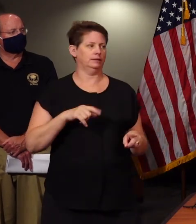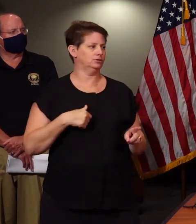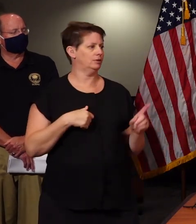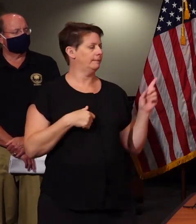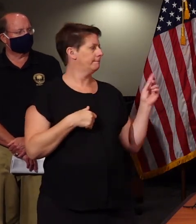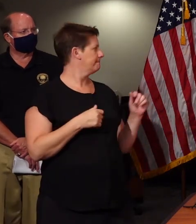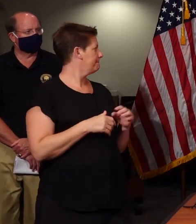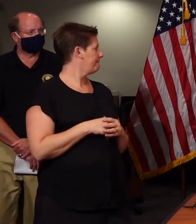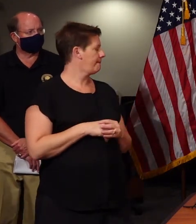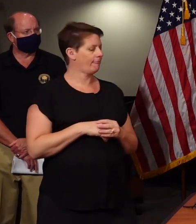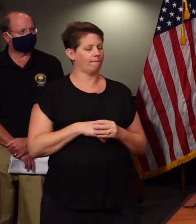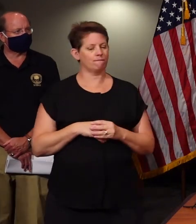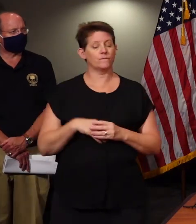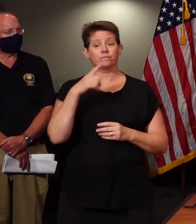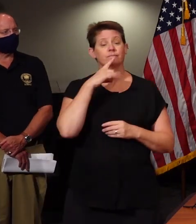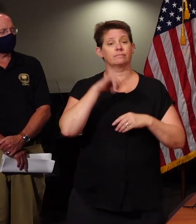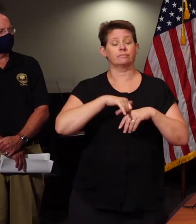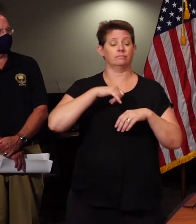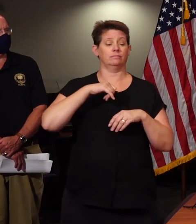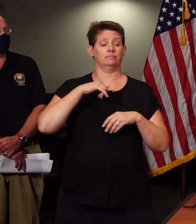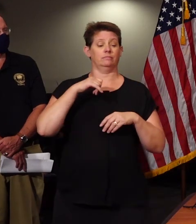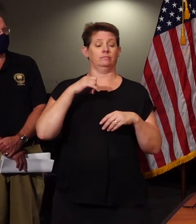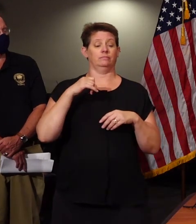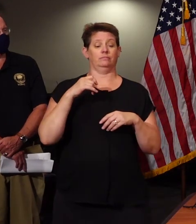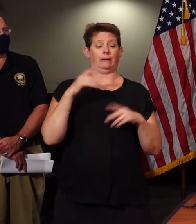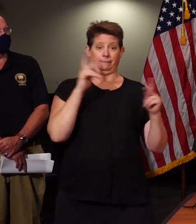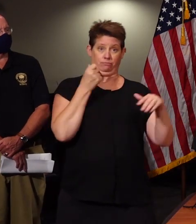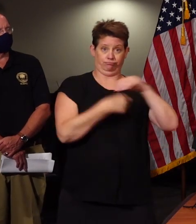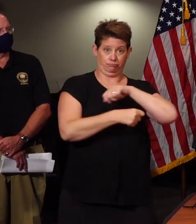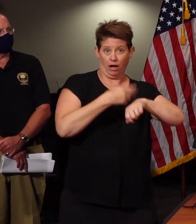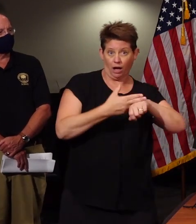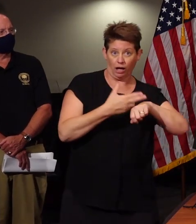Dr. Bell, that the hospitalization rate is at a single-day high. Do you have